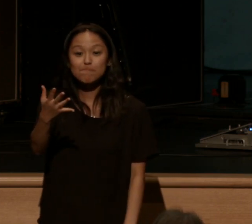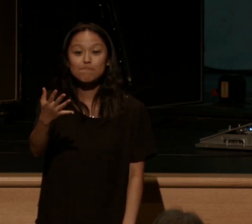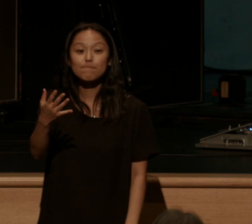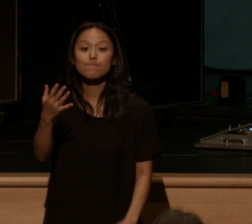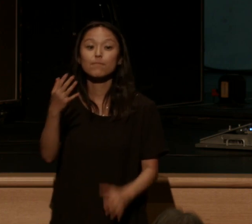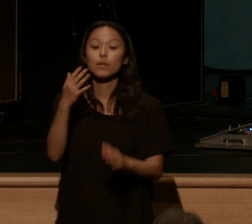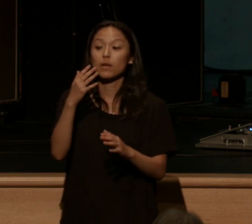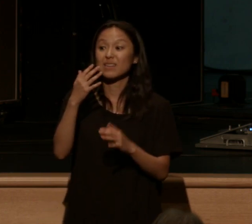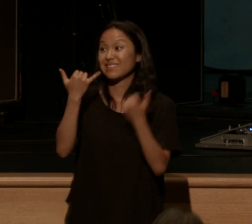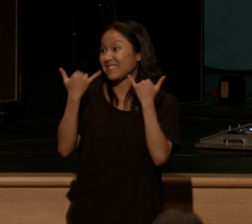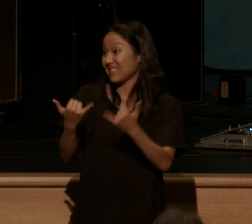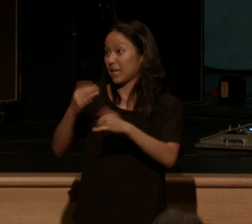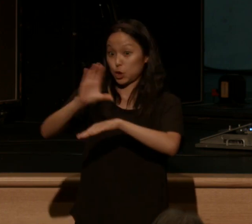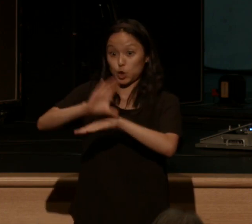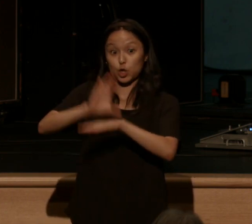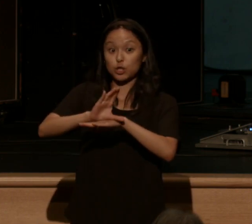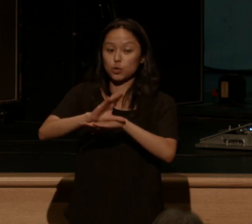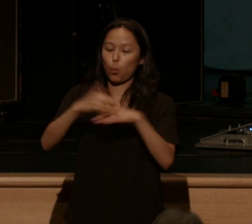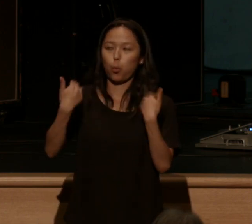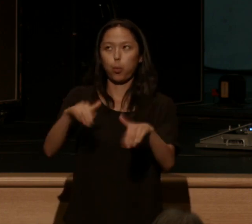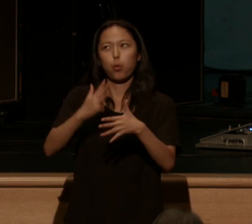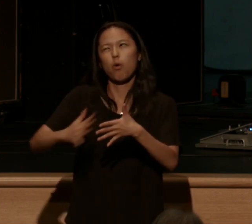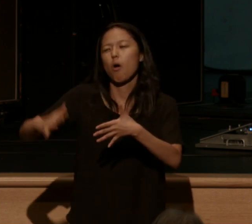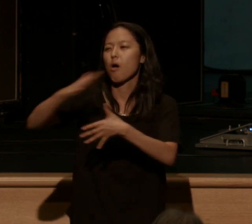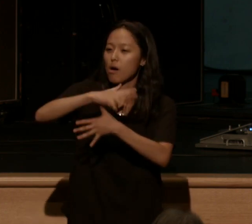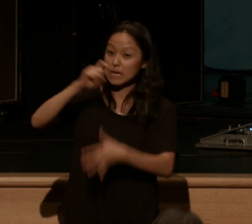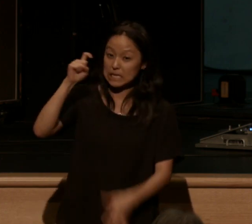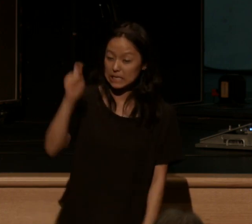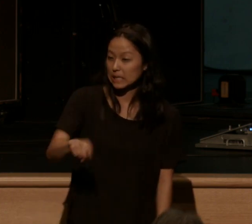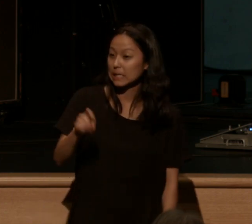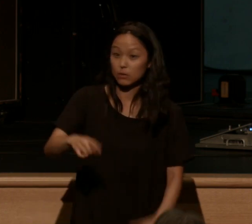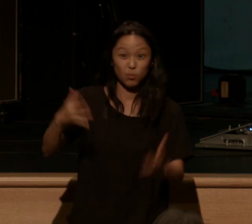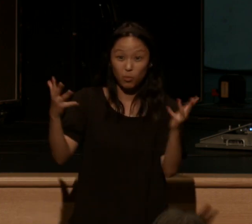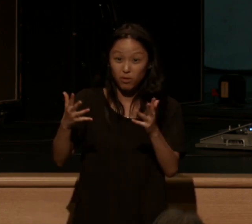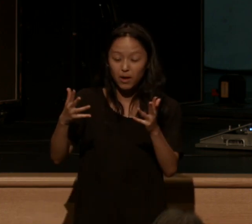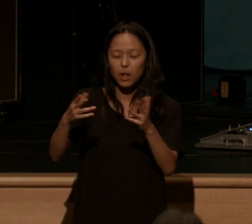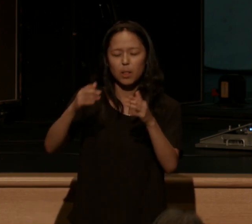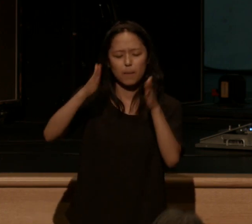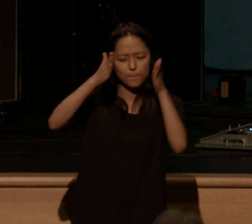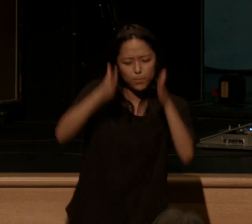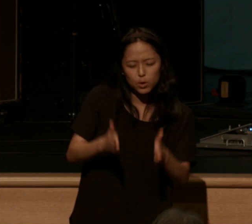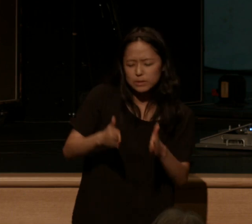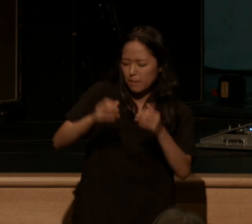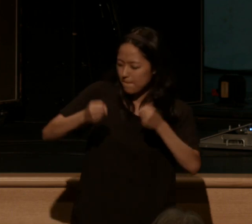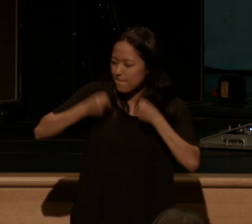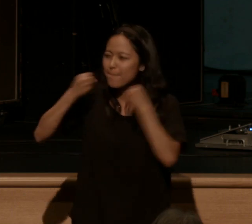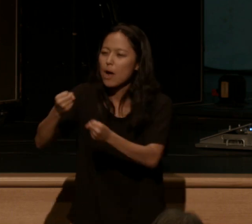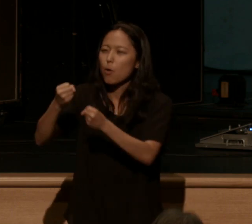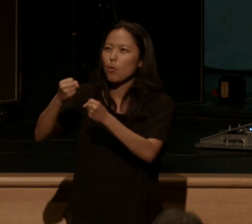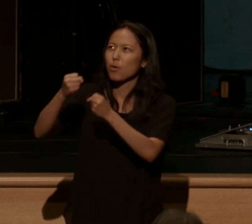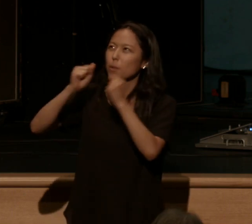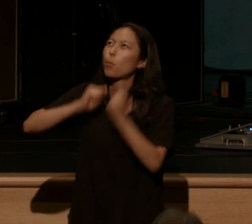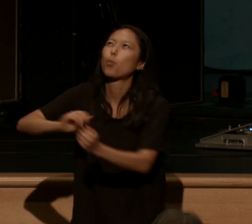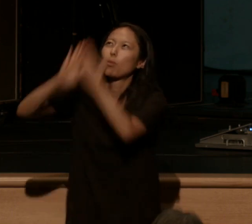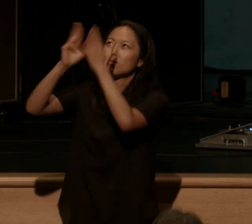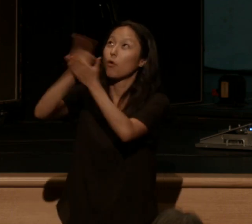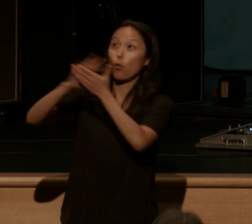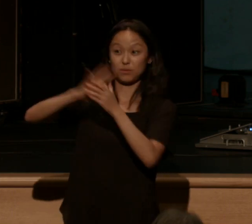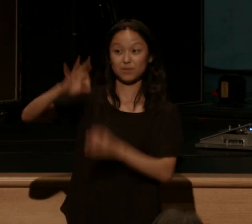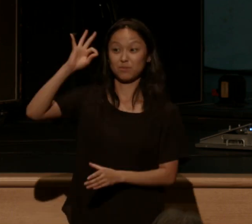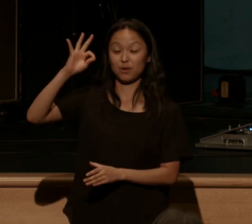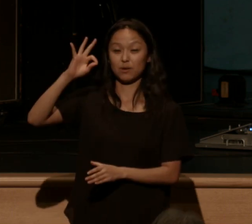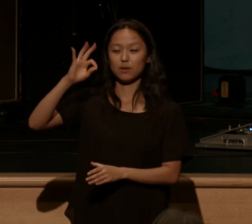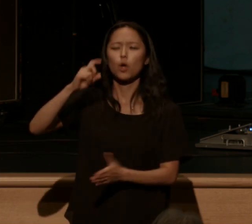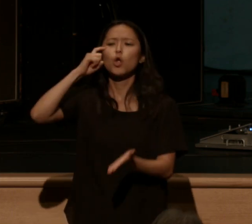no greater need upon the church today than the person, the power, and the presence of the Holy Spirit. I want